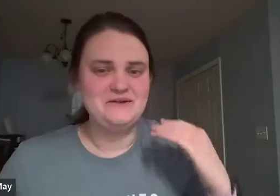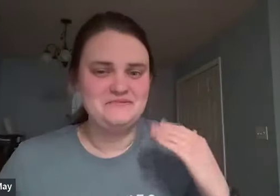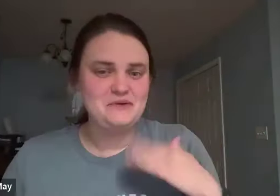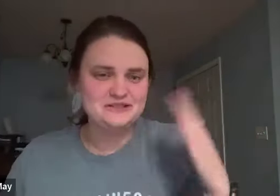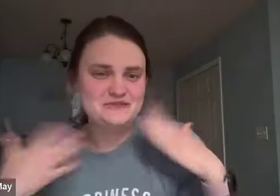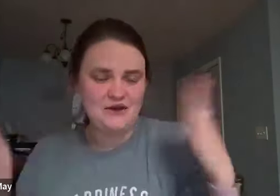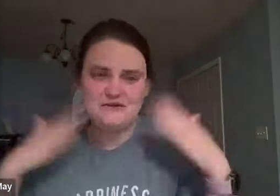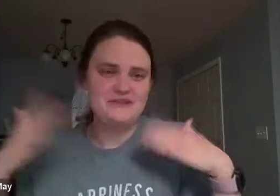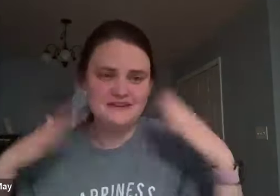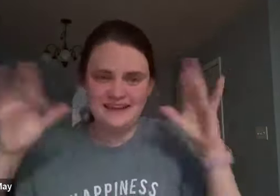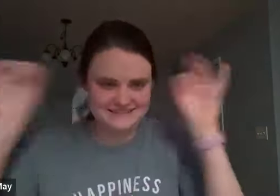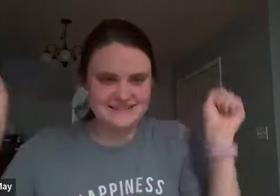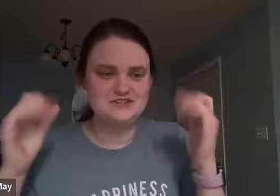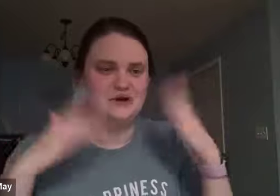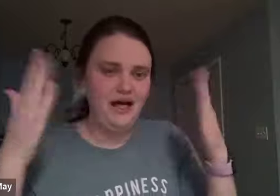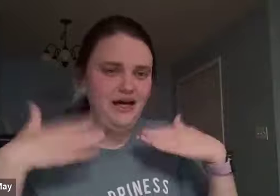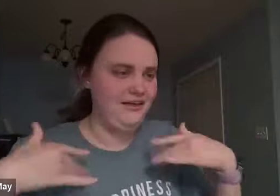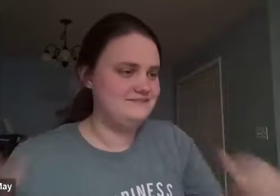They will do the like natural.